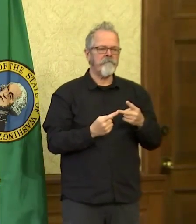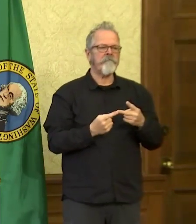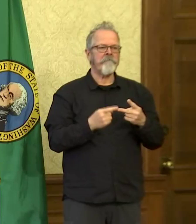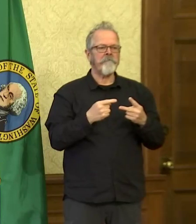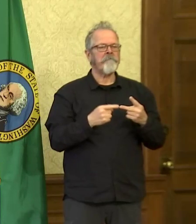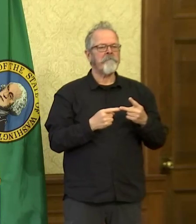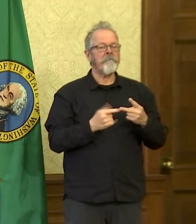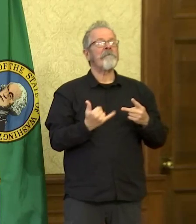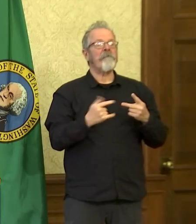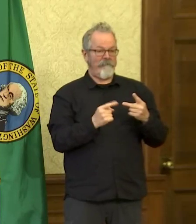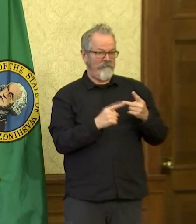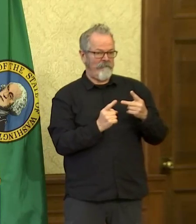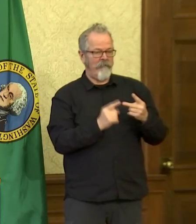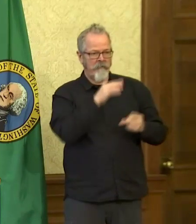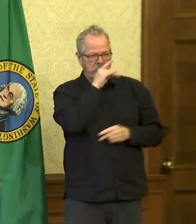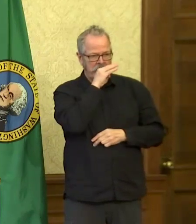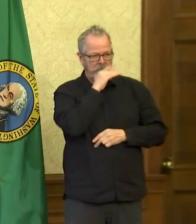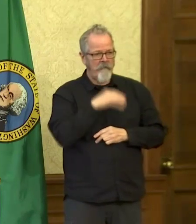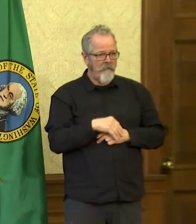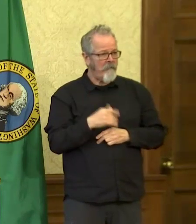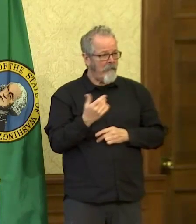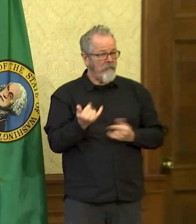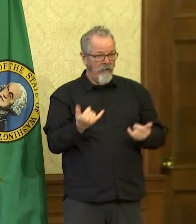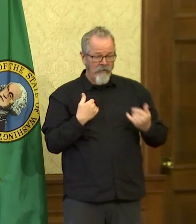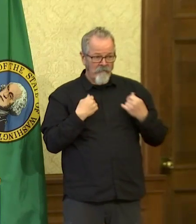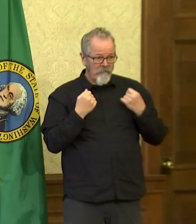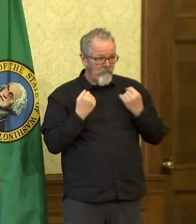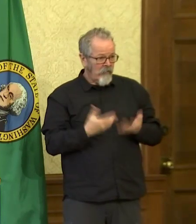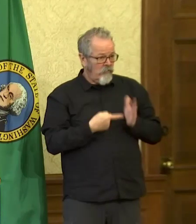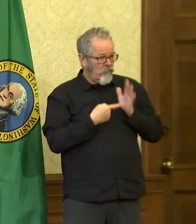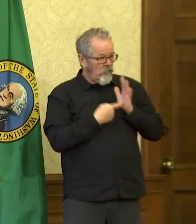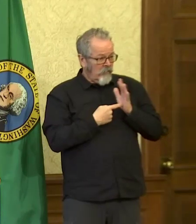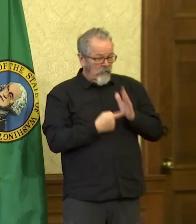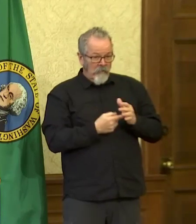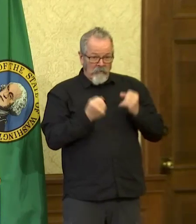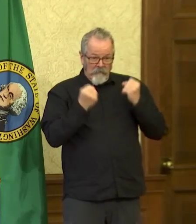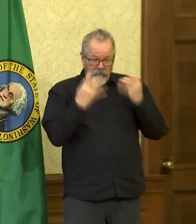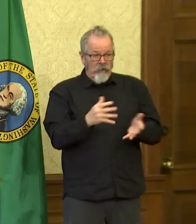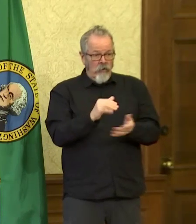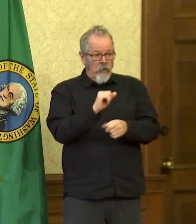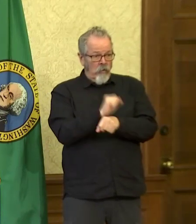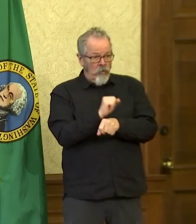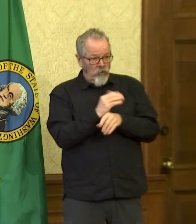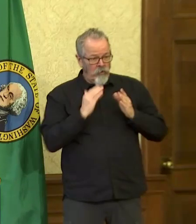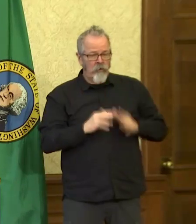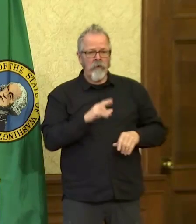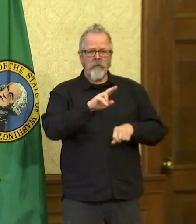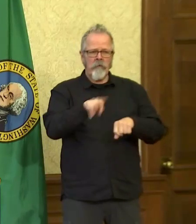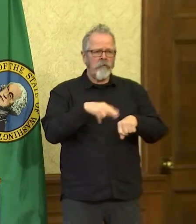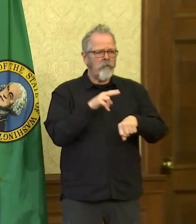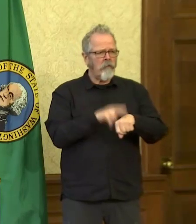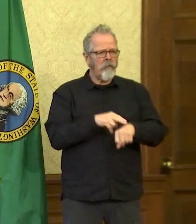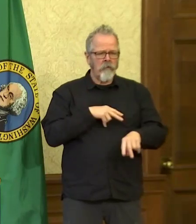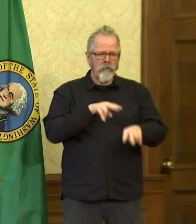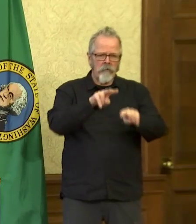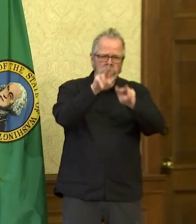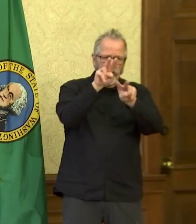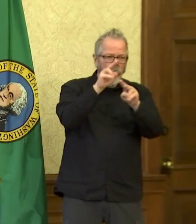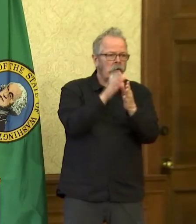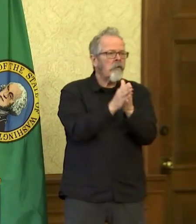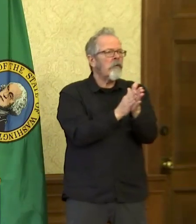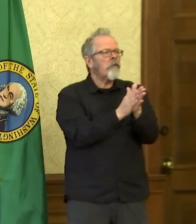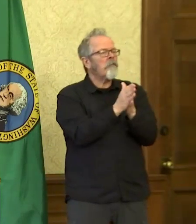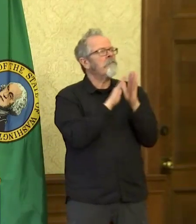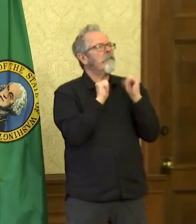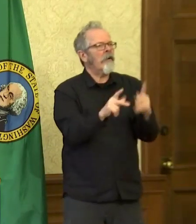back to work. But we're also extremely committed to all of the requirements in this plan, because we know that